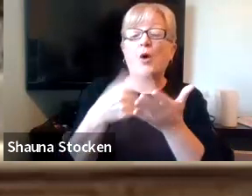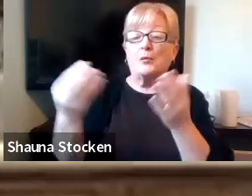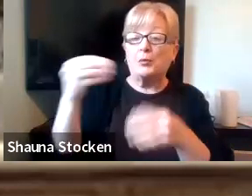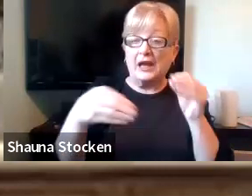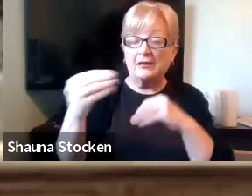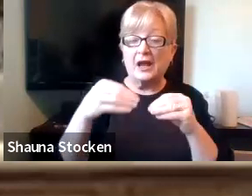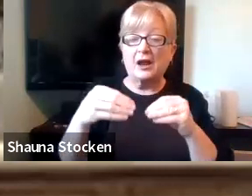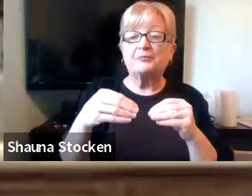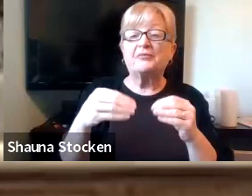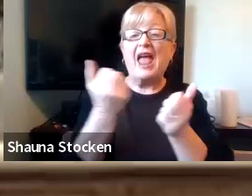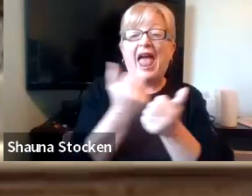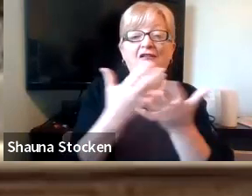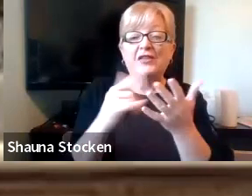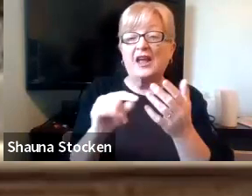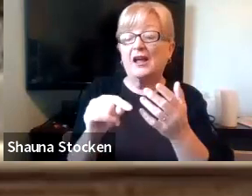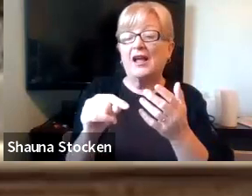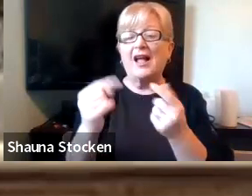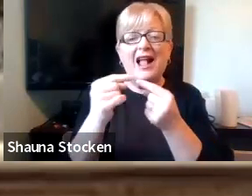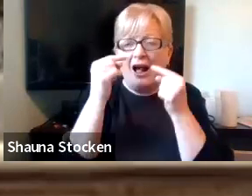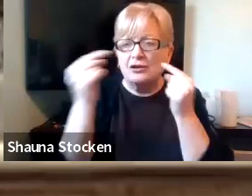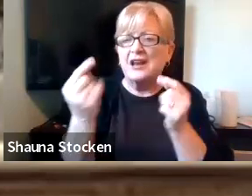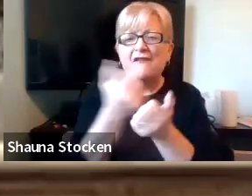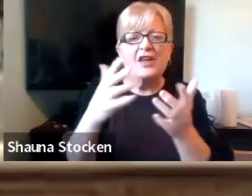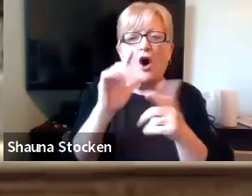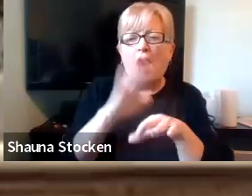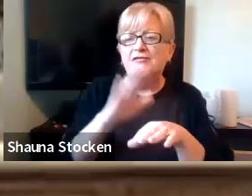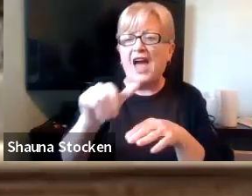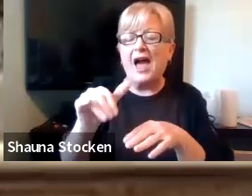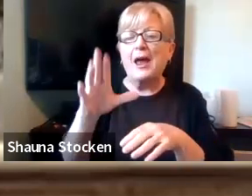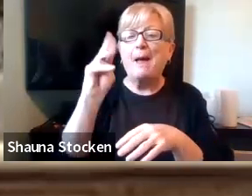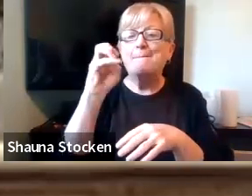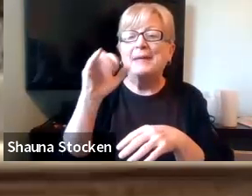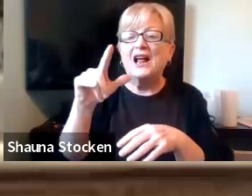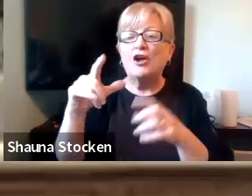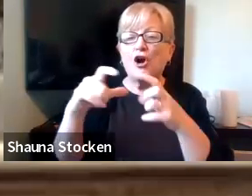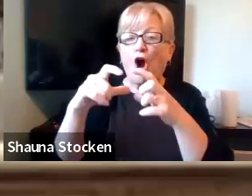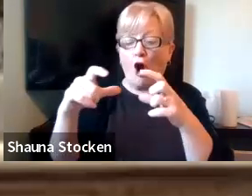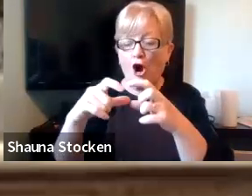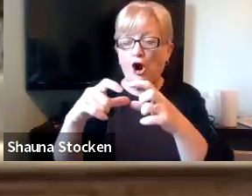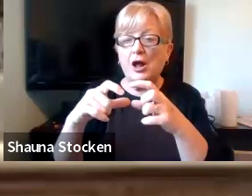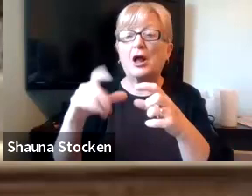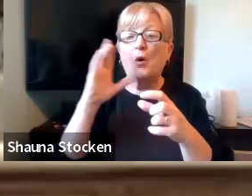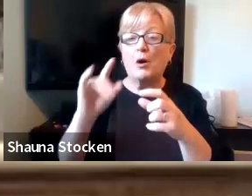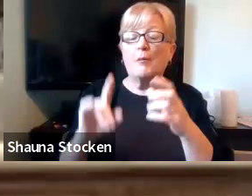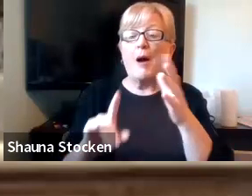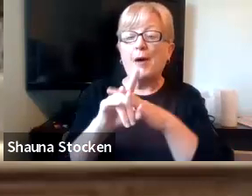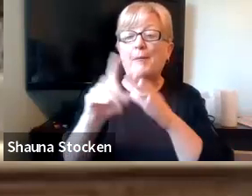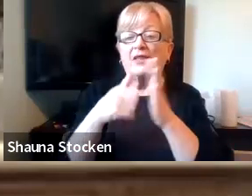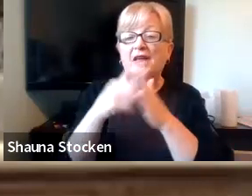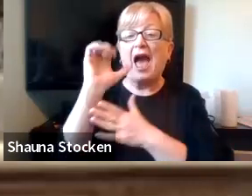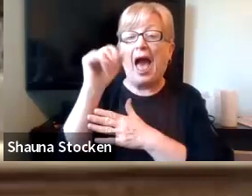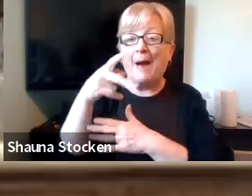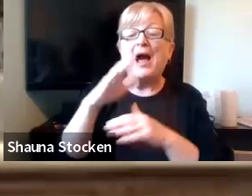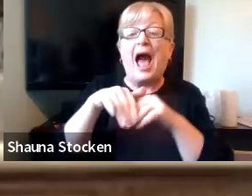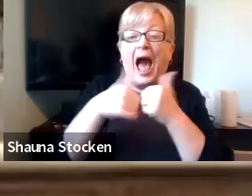possible allergens, things like that, everything that's on that meal card pops up in the app with step-by-step instructions on how to prep